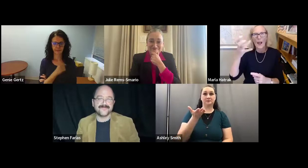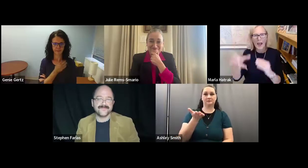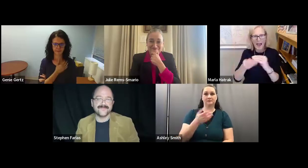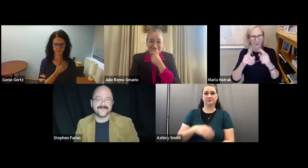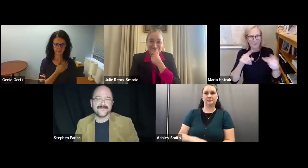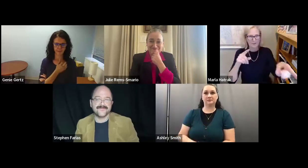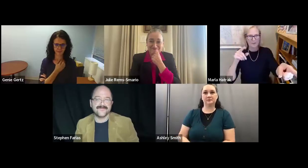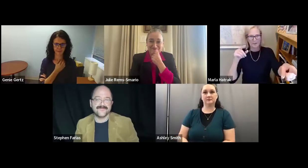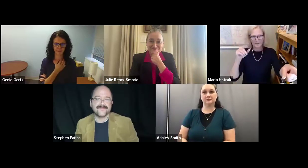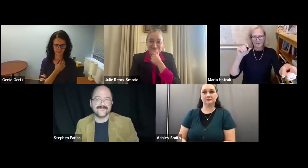we need to continue fighting for it.